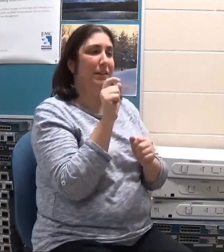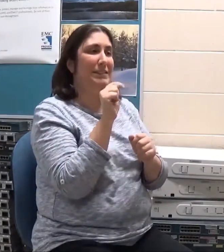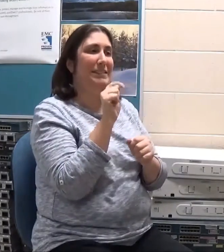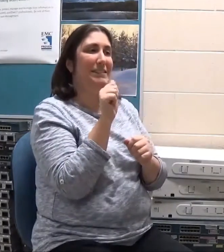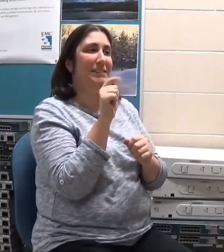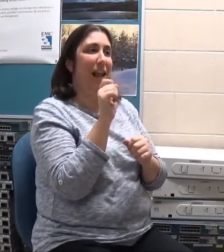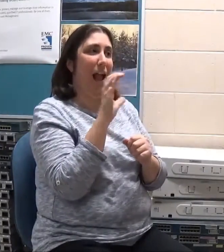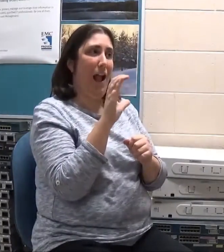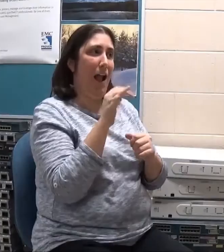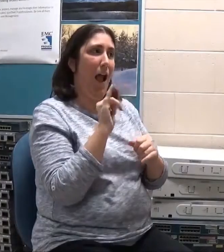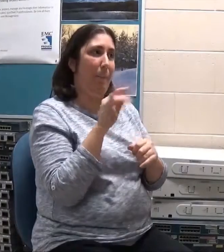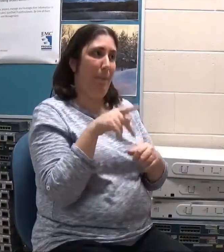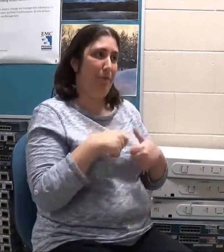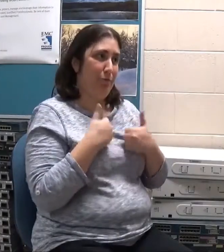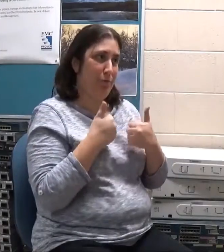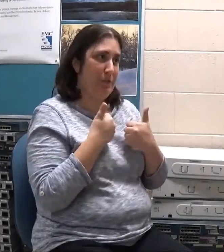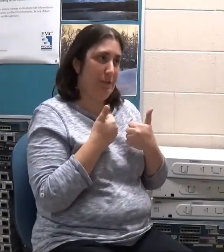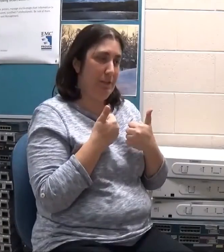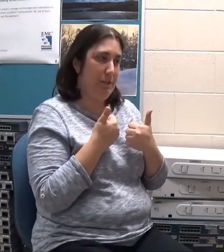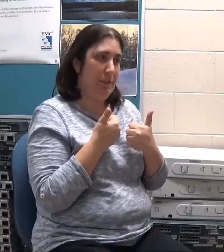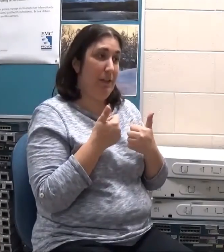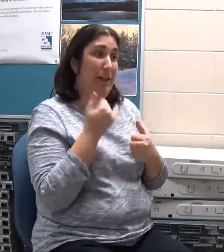a DHCP address?